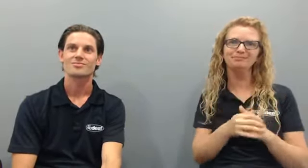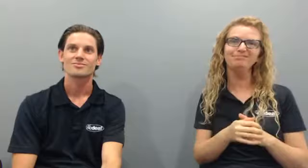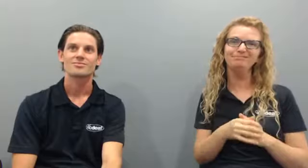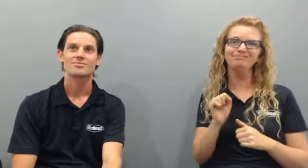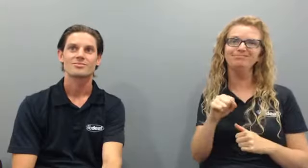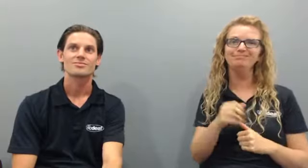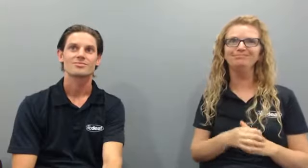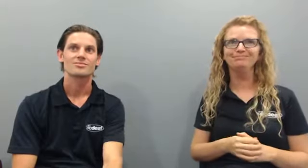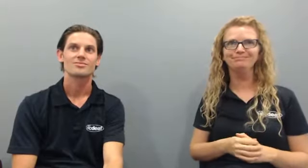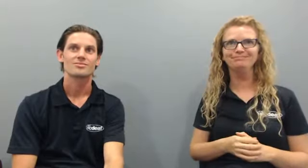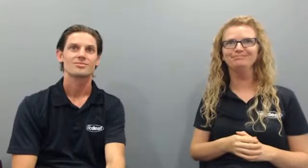interpreters.